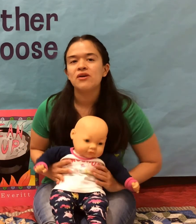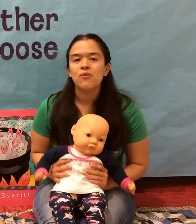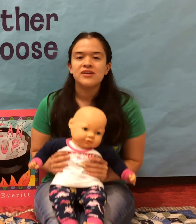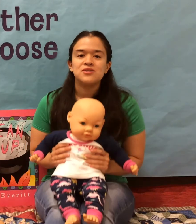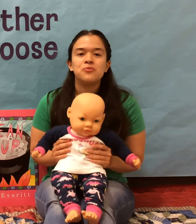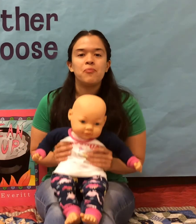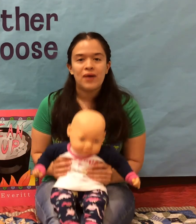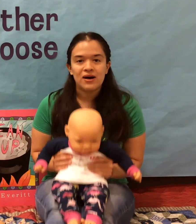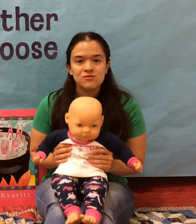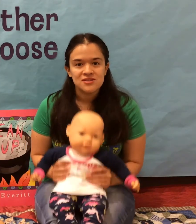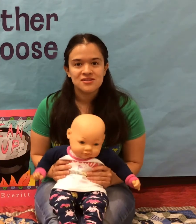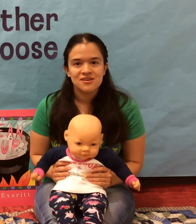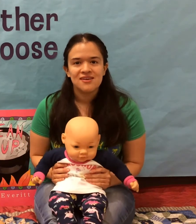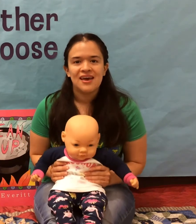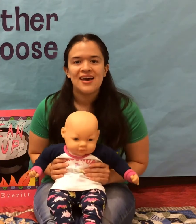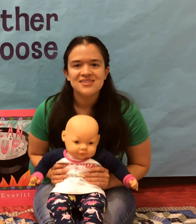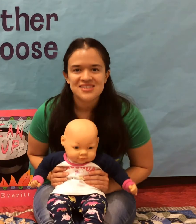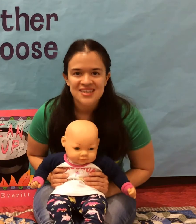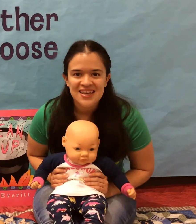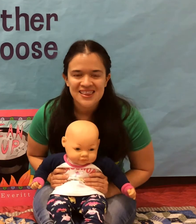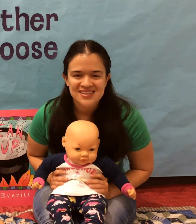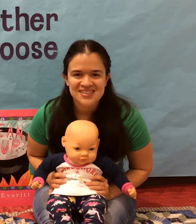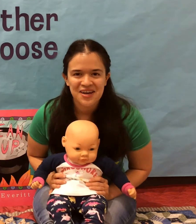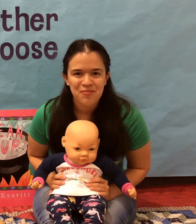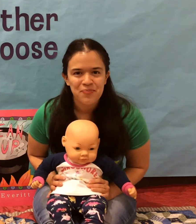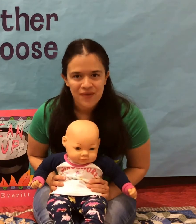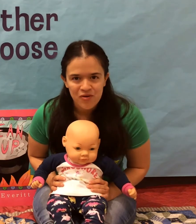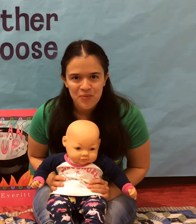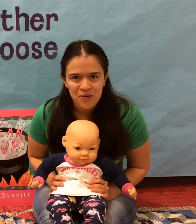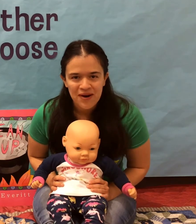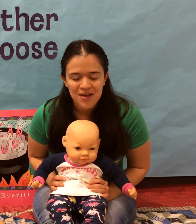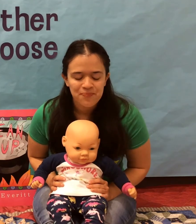are going to bounce and sing this time. Everybody ready?